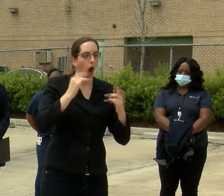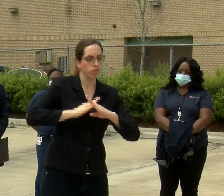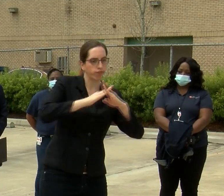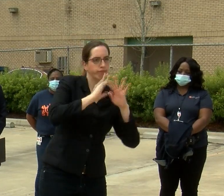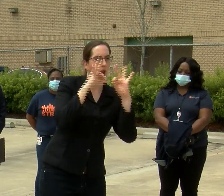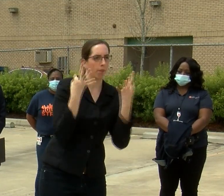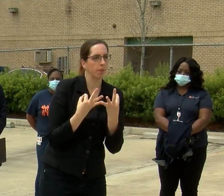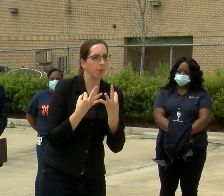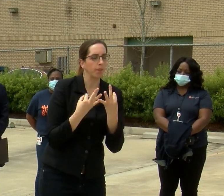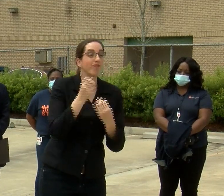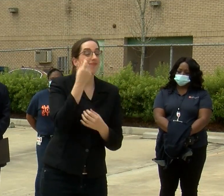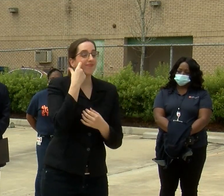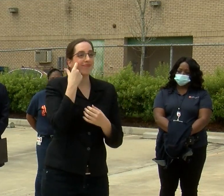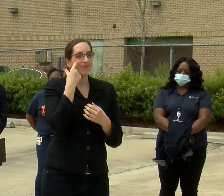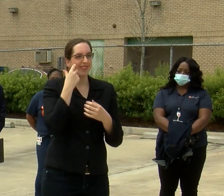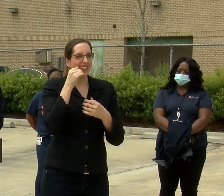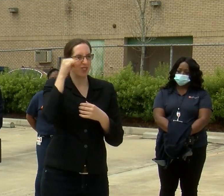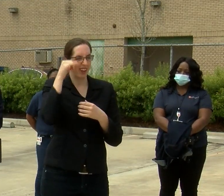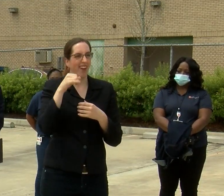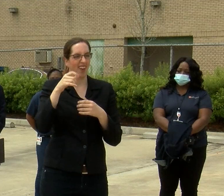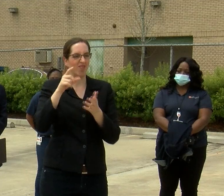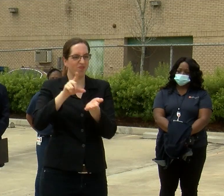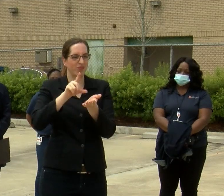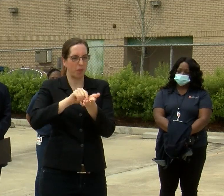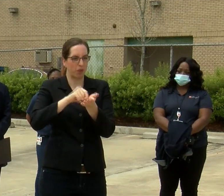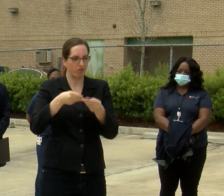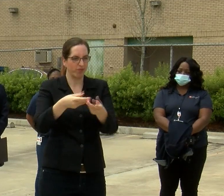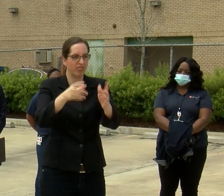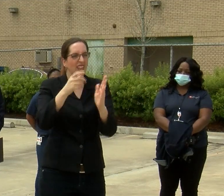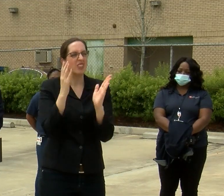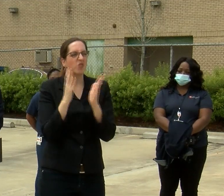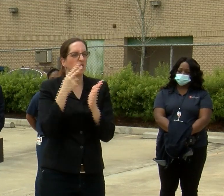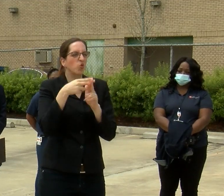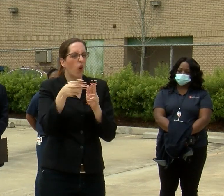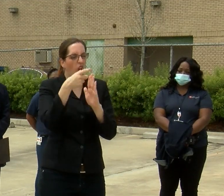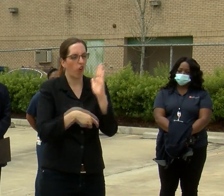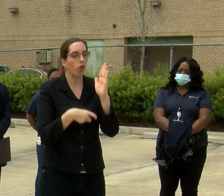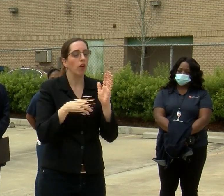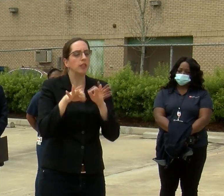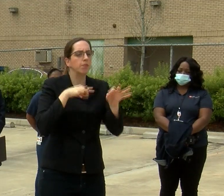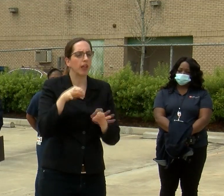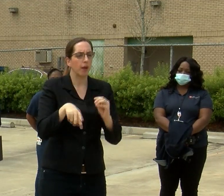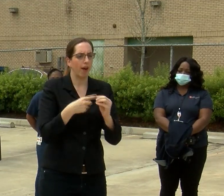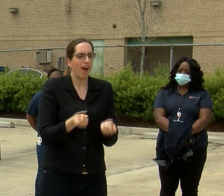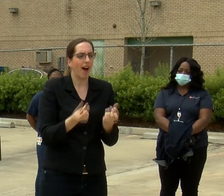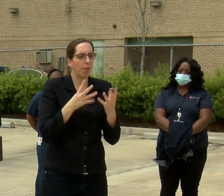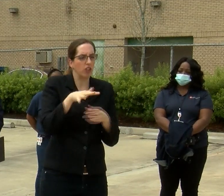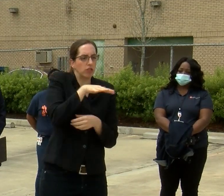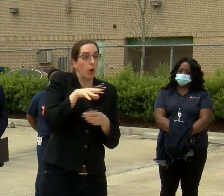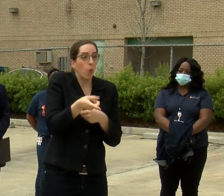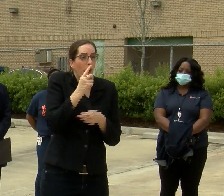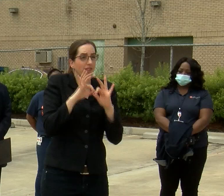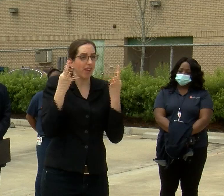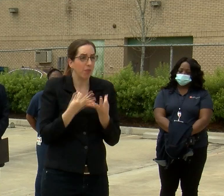families. And just ironically, just yesterday, the New England Journal published an article, and it's a little bit small, but it talked about the amount of spread within a